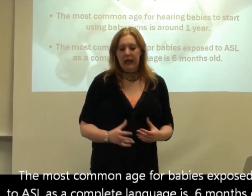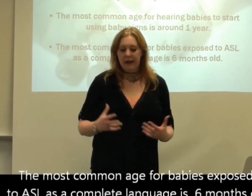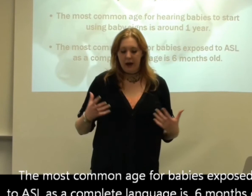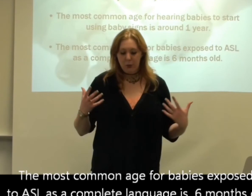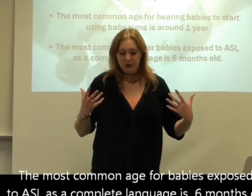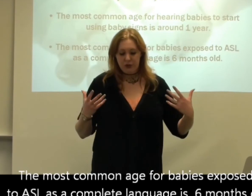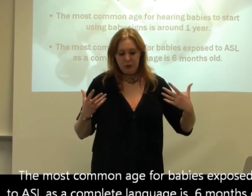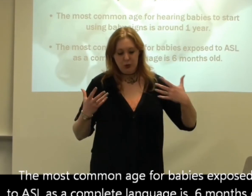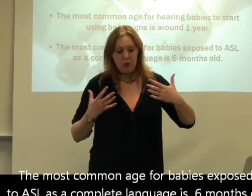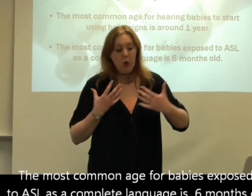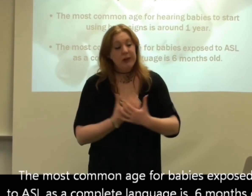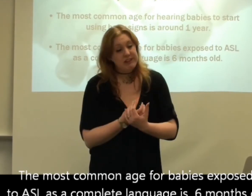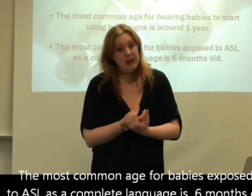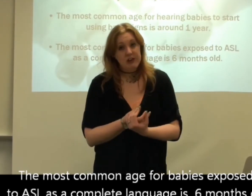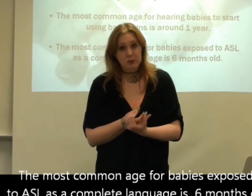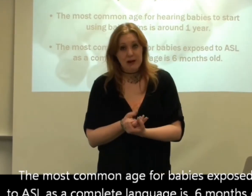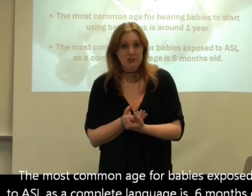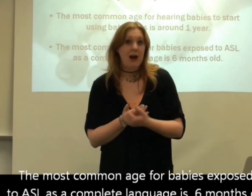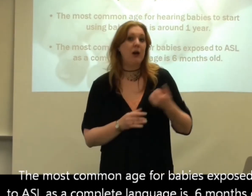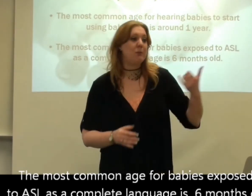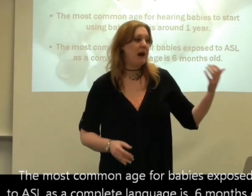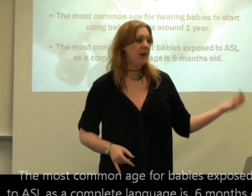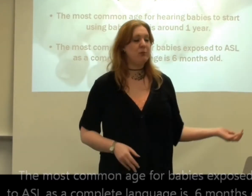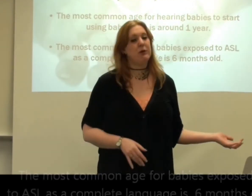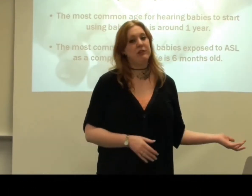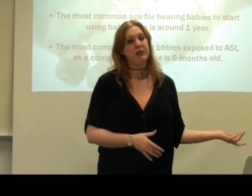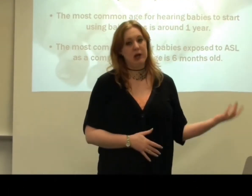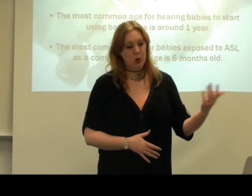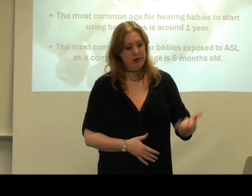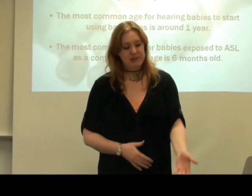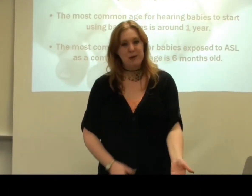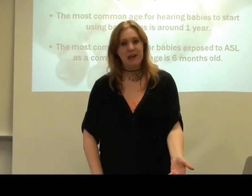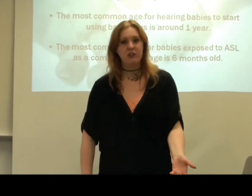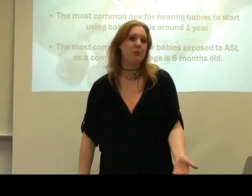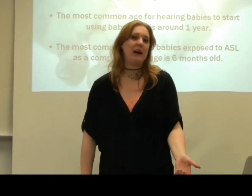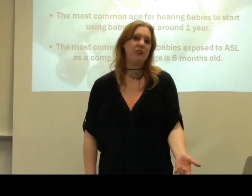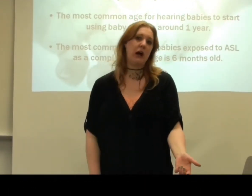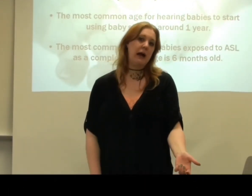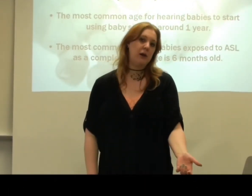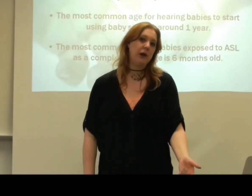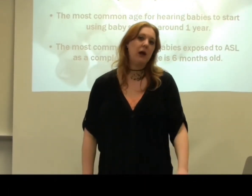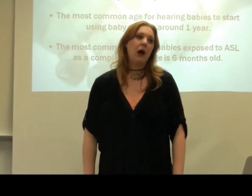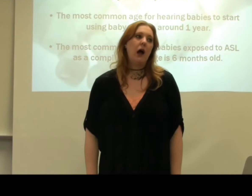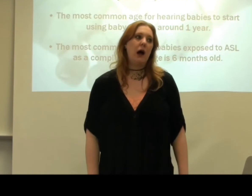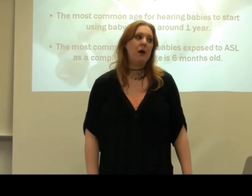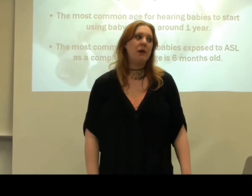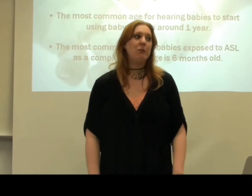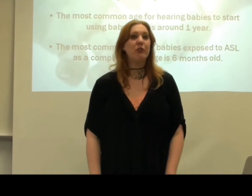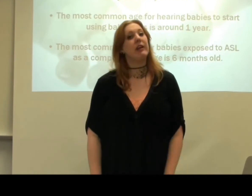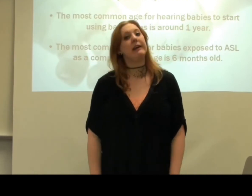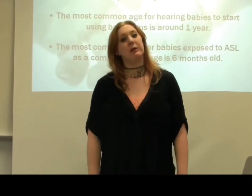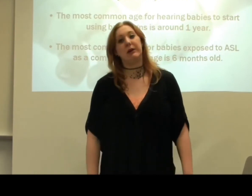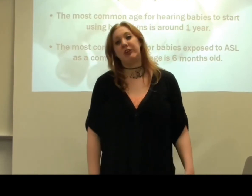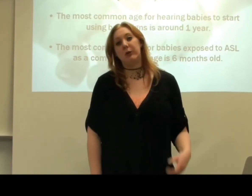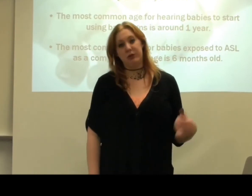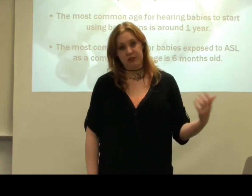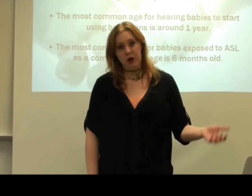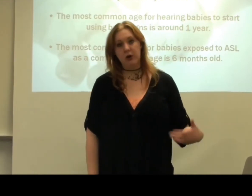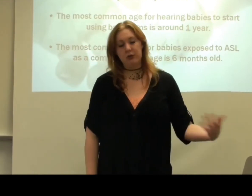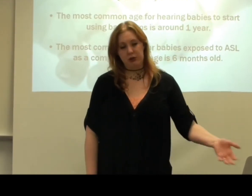and I were to only sign to my child, my husband is only speaking to my child, most likely my child would start